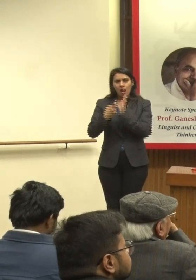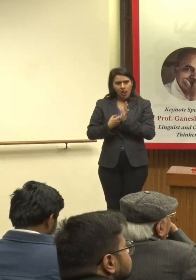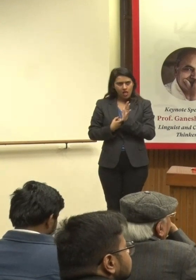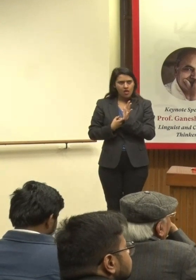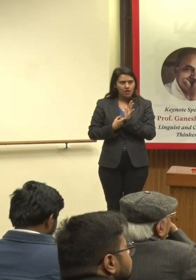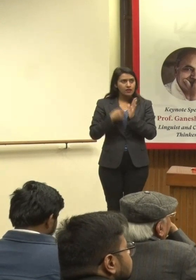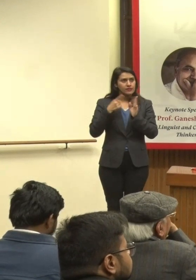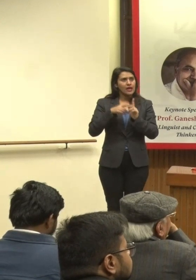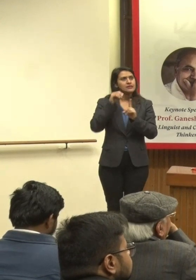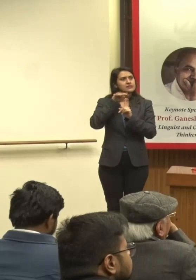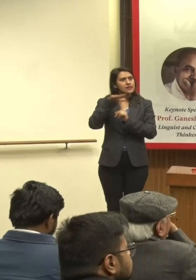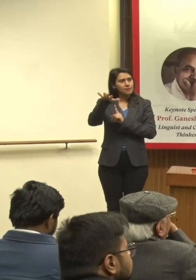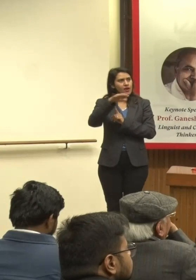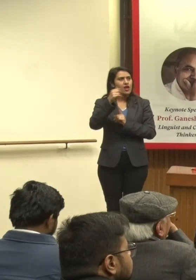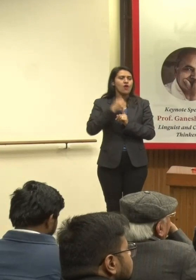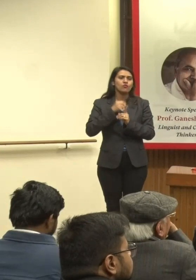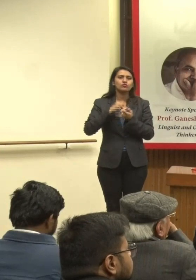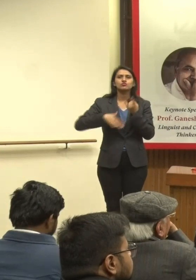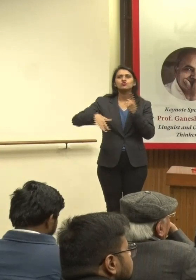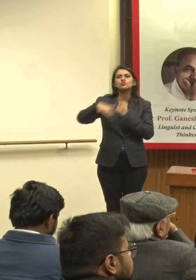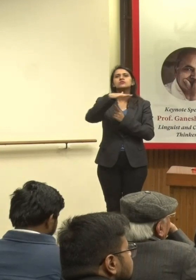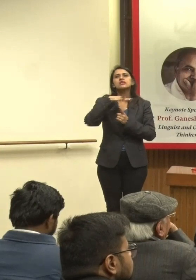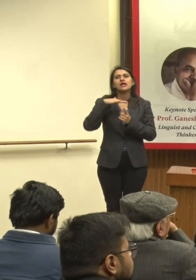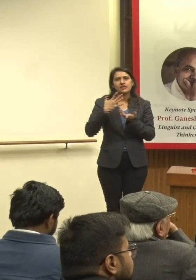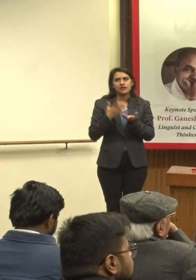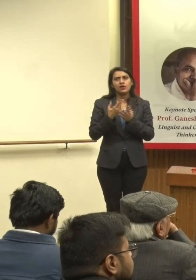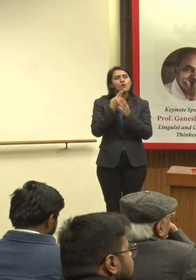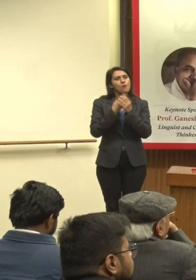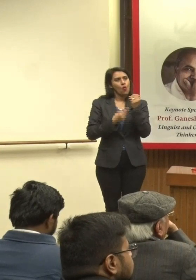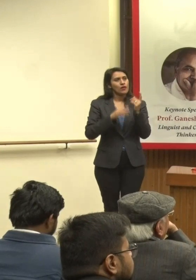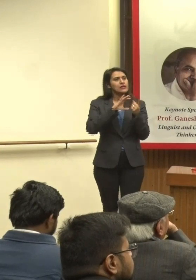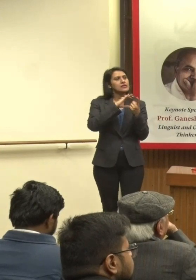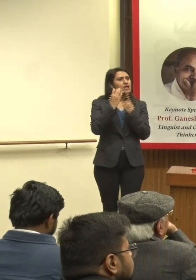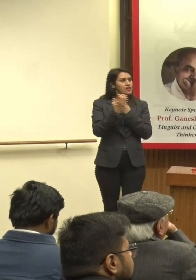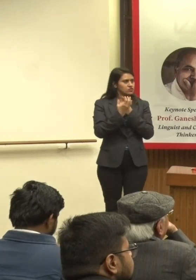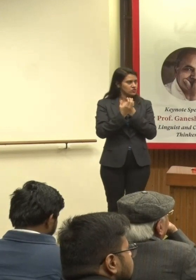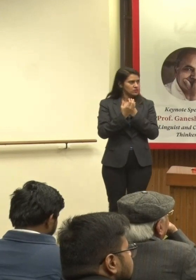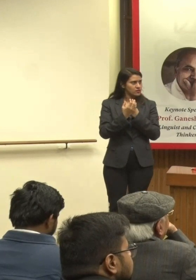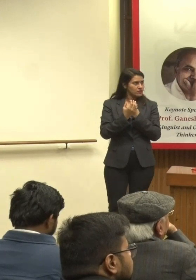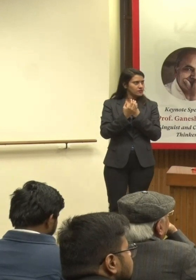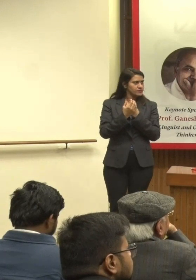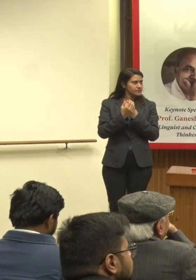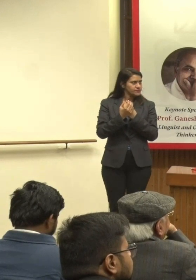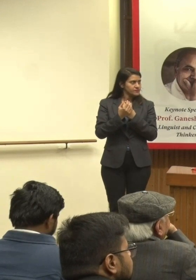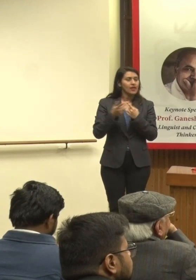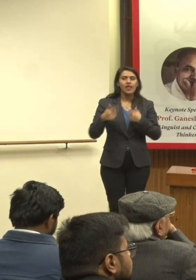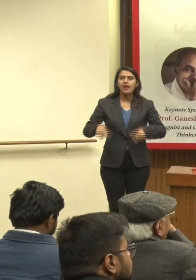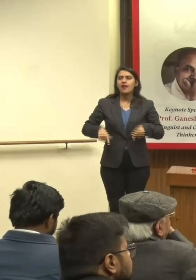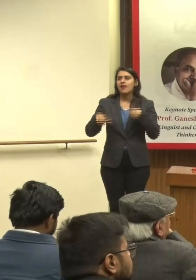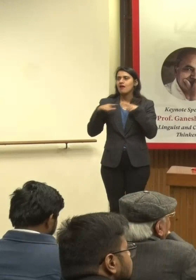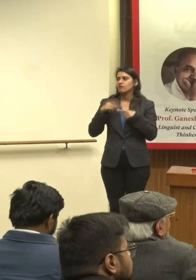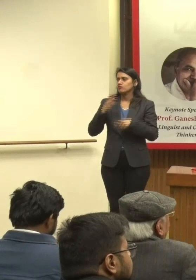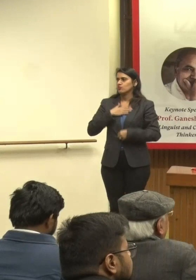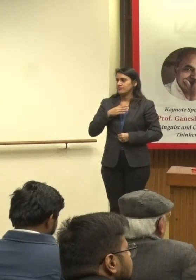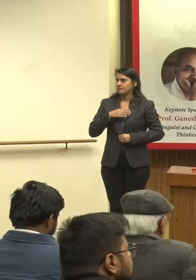had impact on our society, both culturally and in terms of livelihoods.